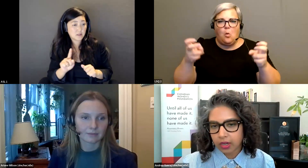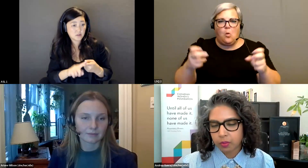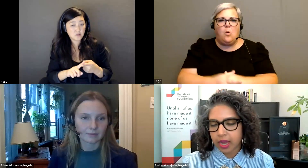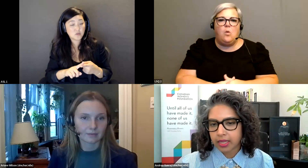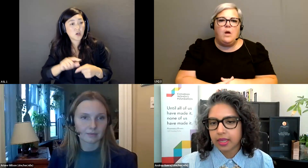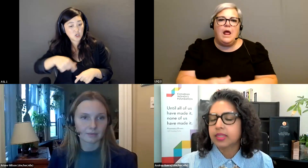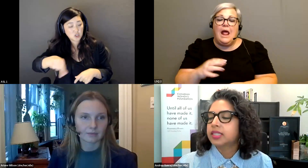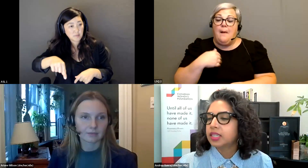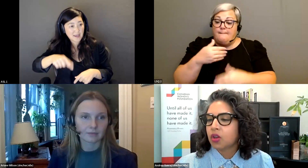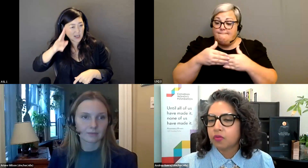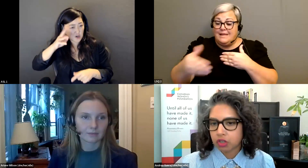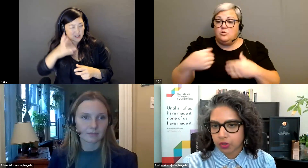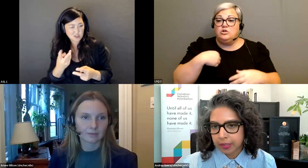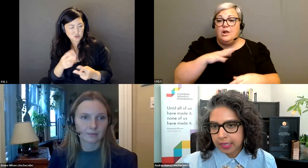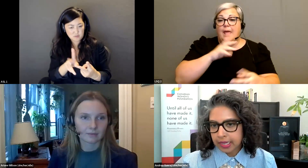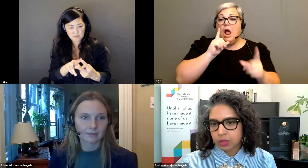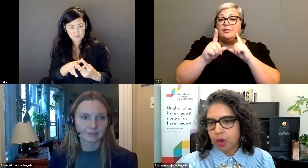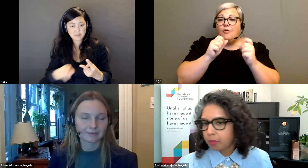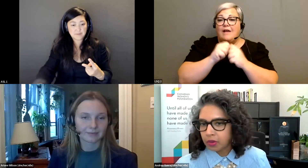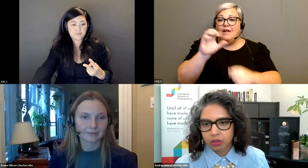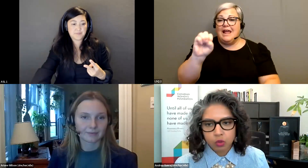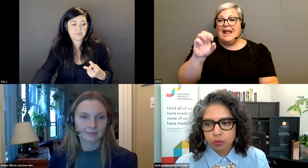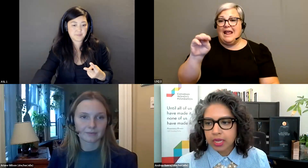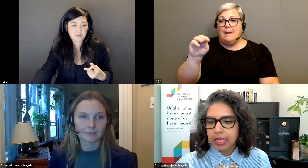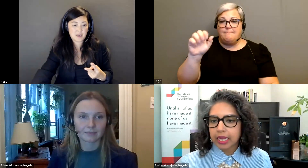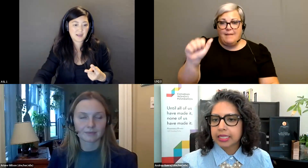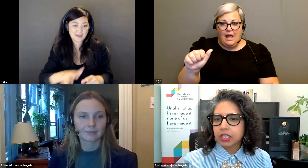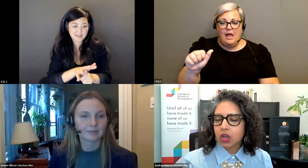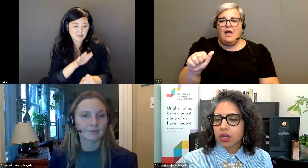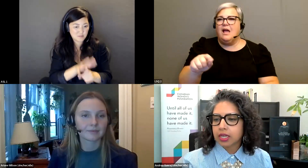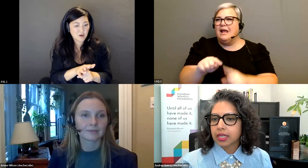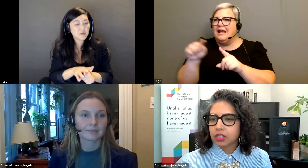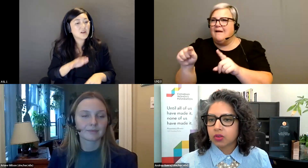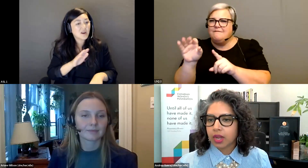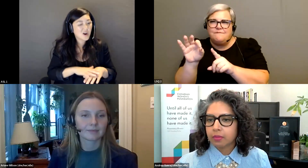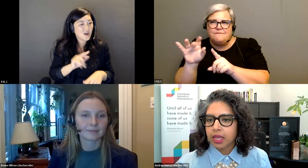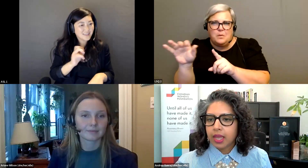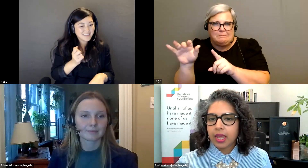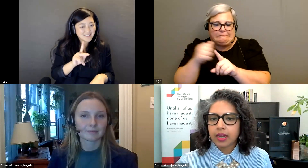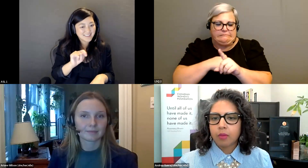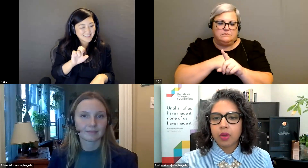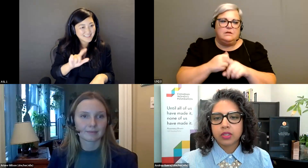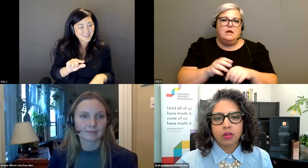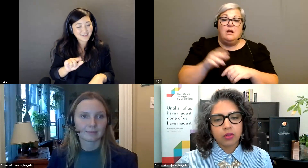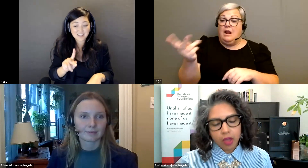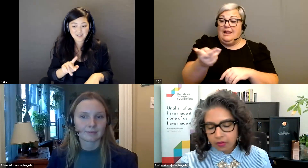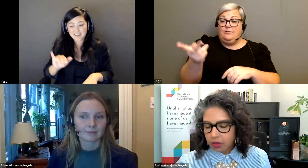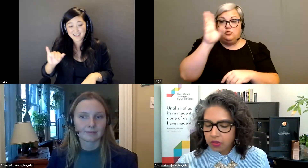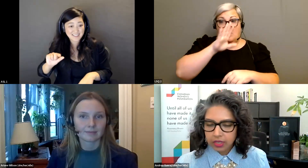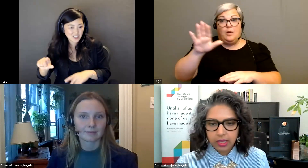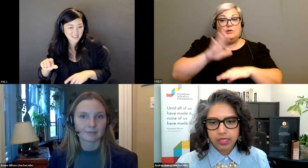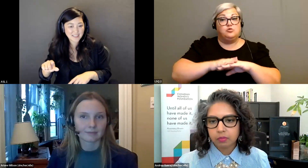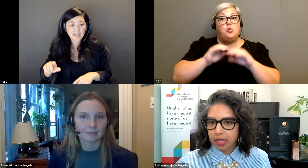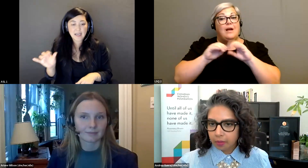content creators behind the Cis Official. It's popular on social media like TikTok and Instagram, and amongst a lot